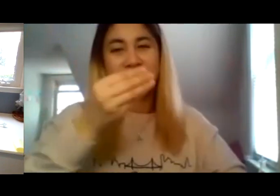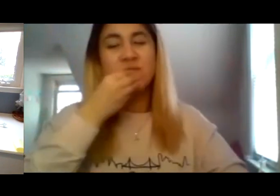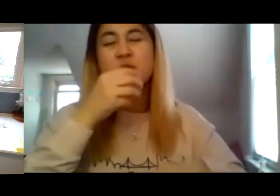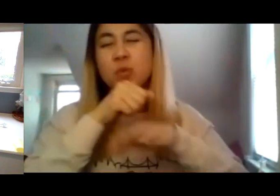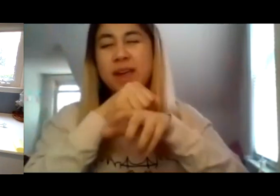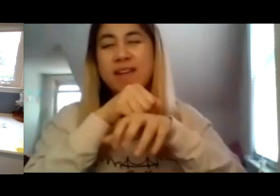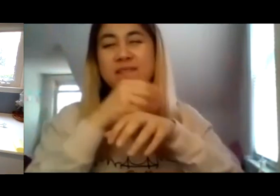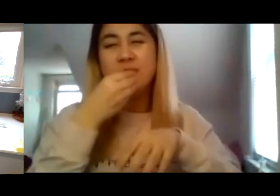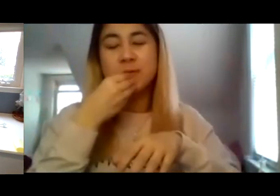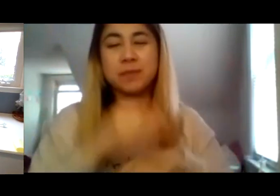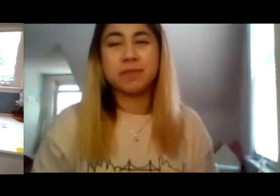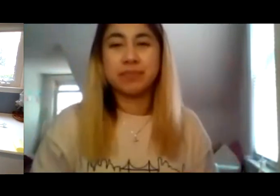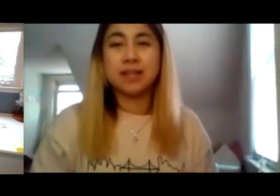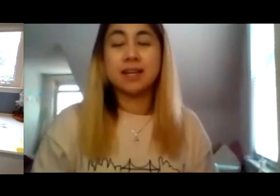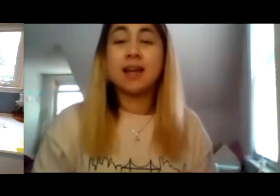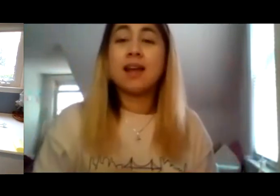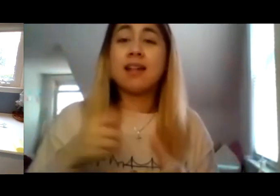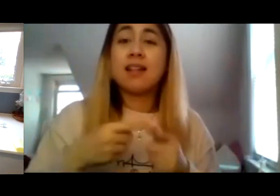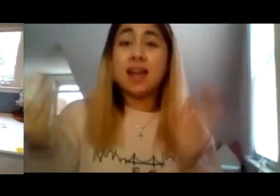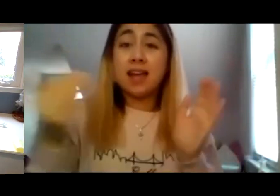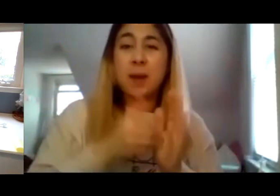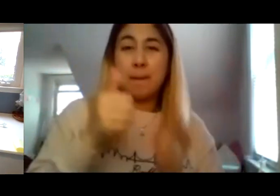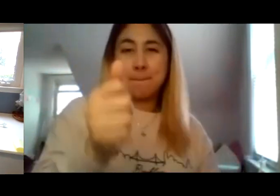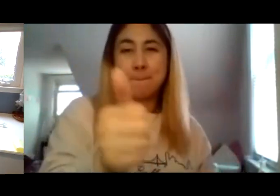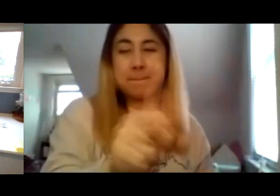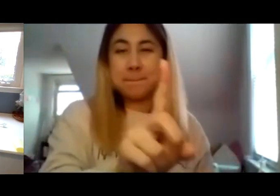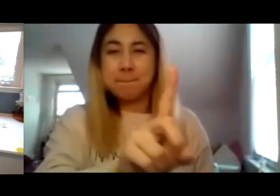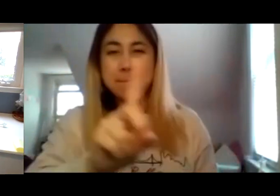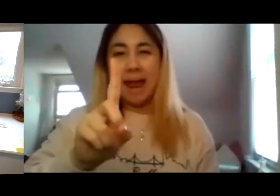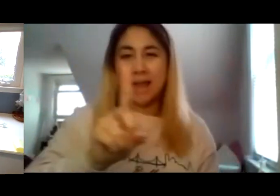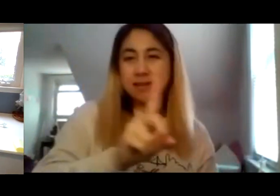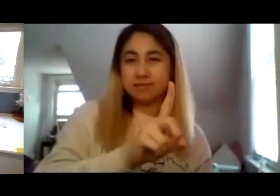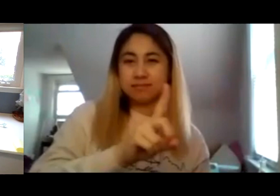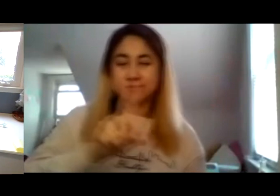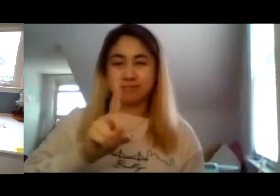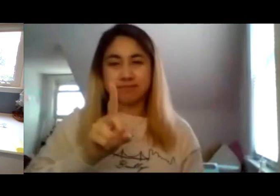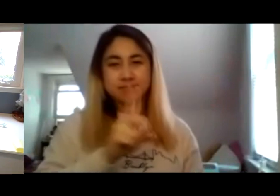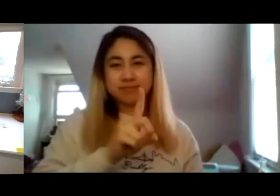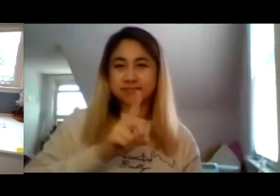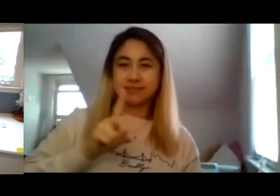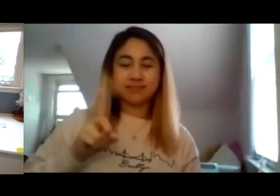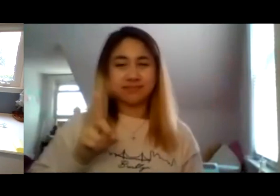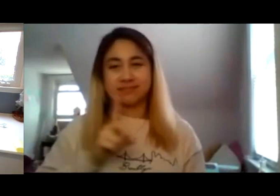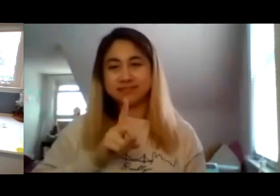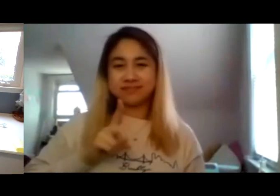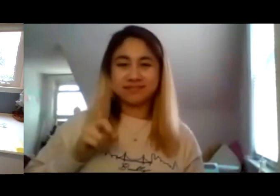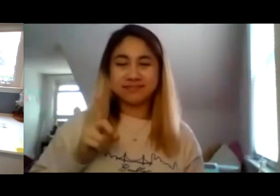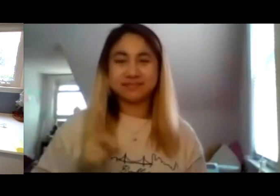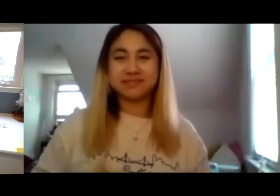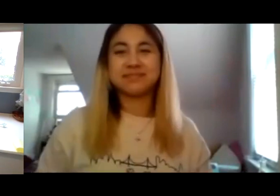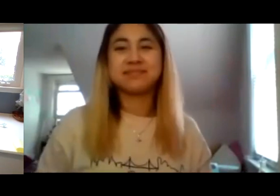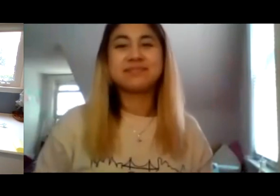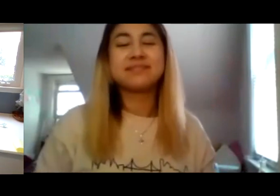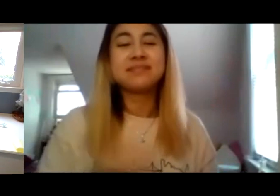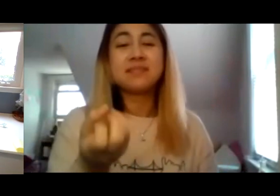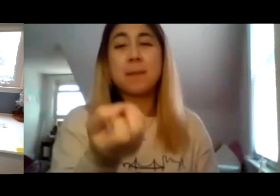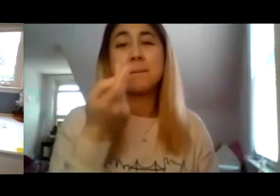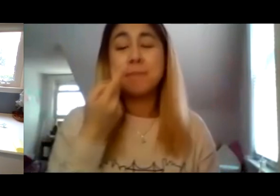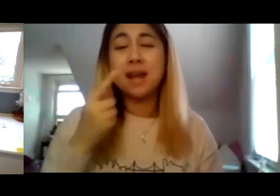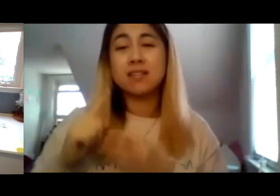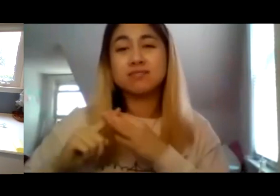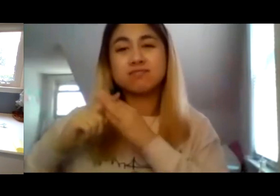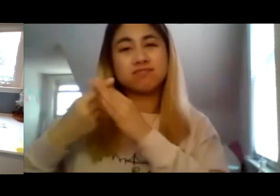came. So we have to go sideways again, jump back over. Maybe we go back on